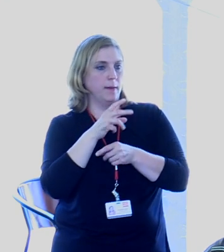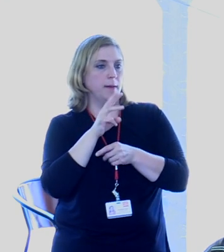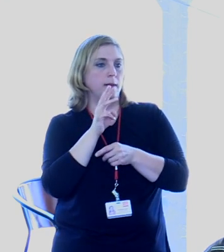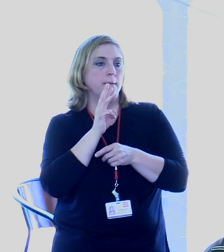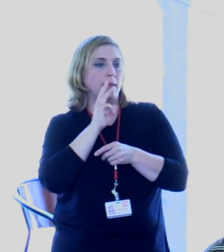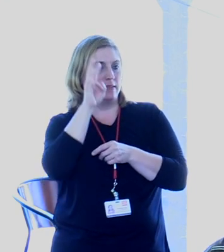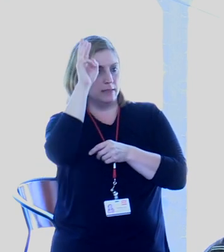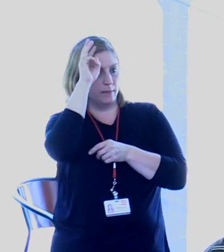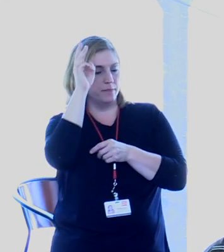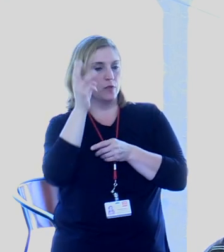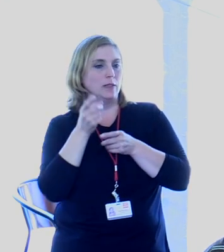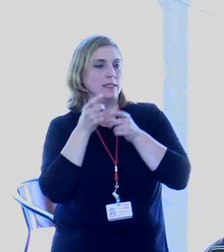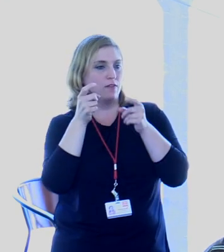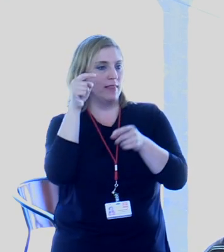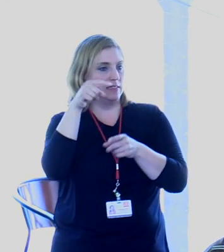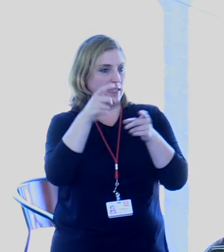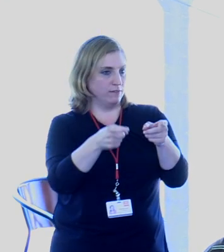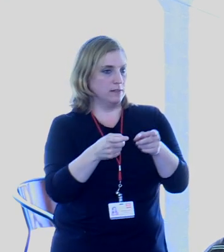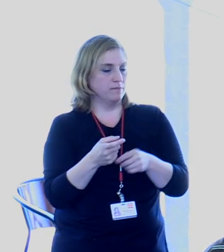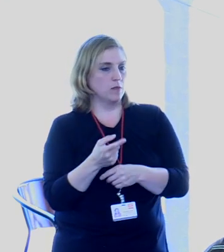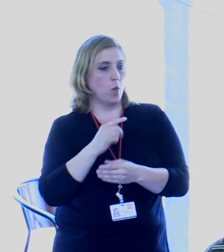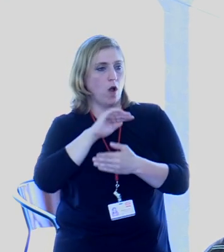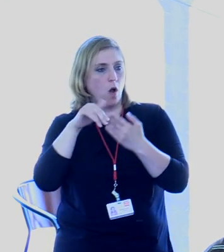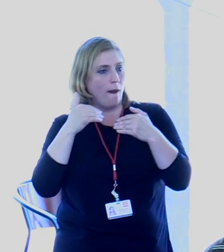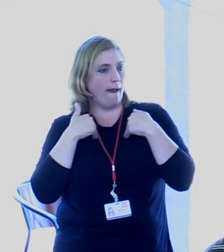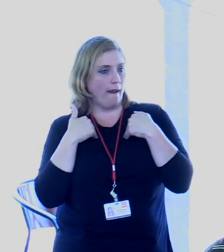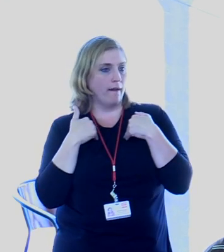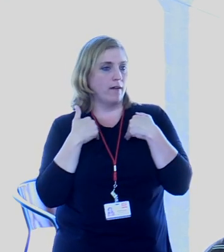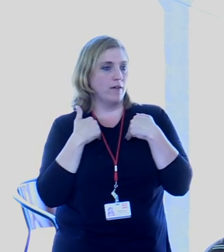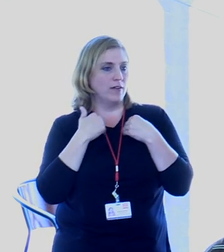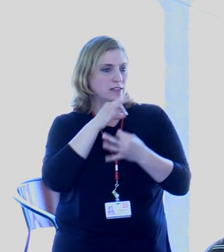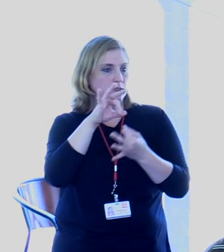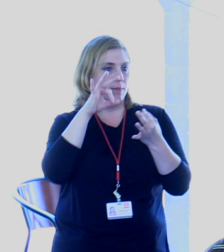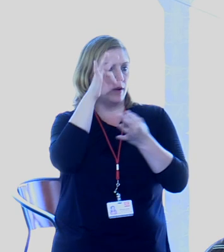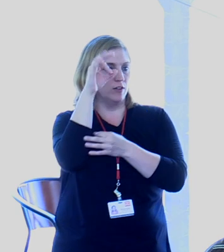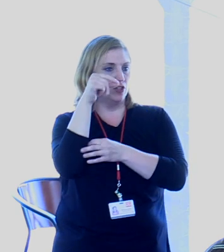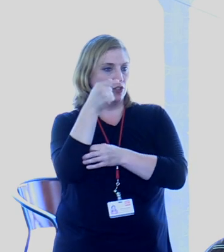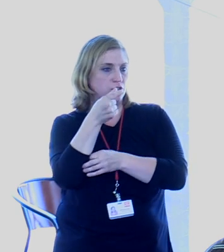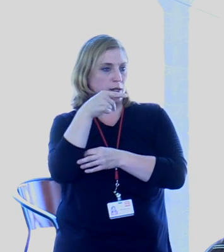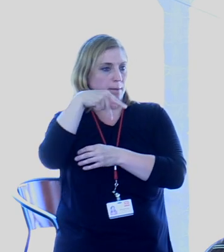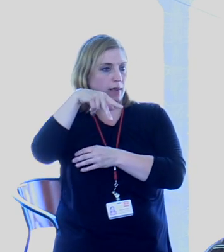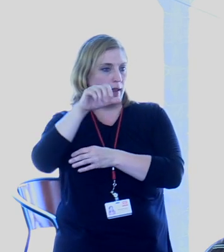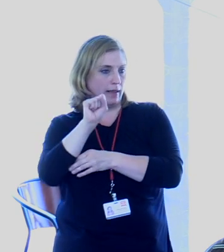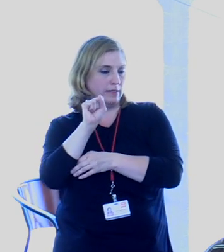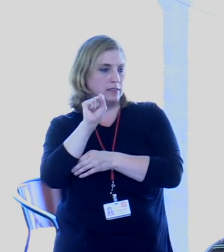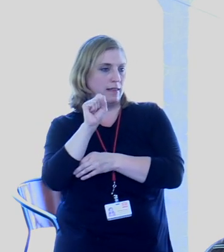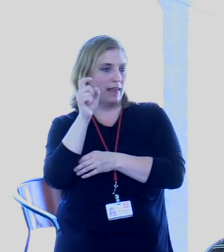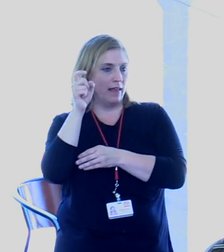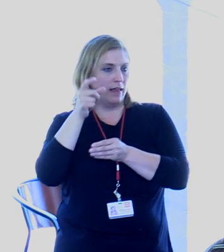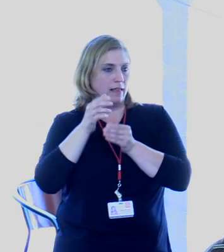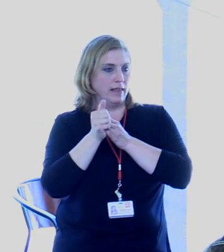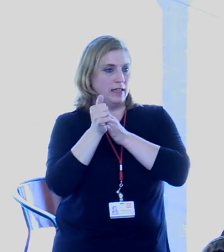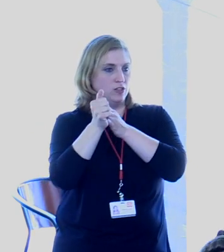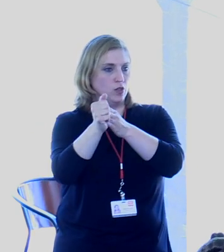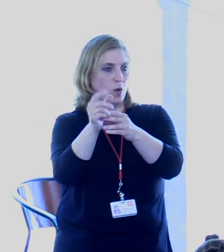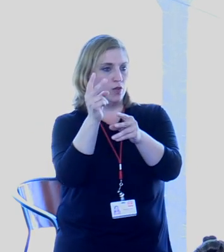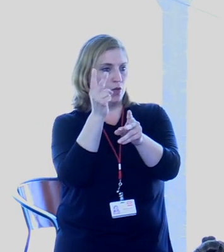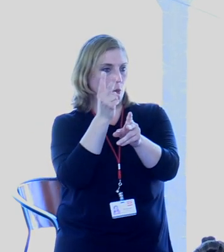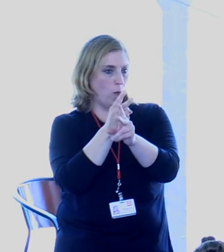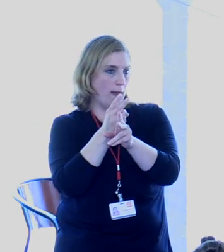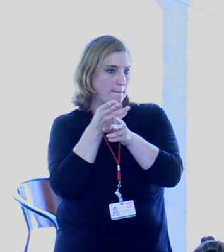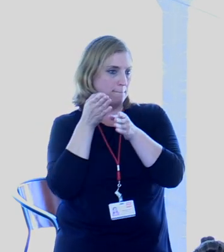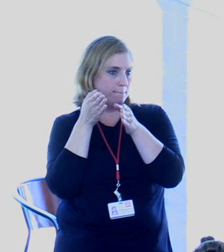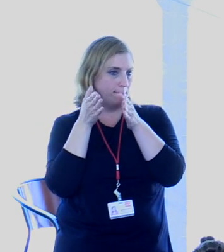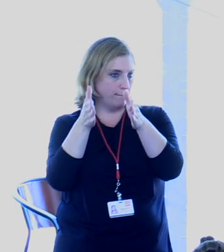you all have this. It's a kind of spiritual GPS that leads you on the right path. I said